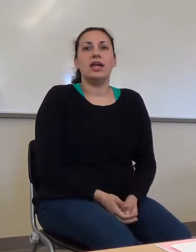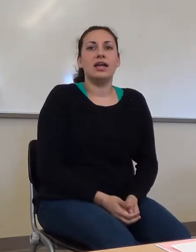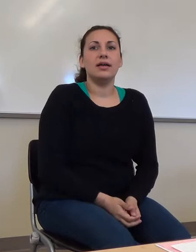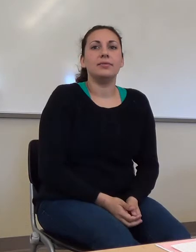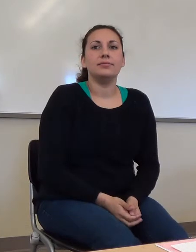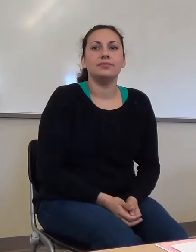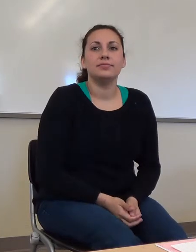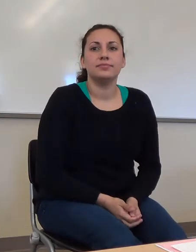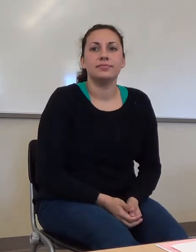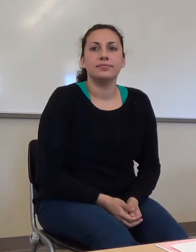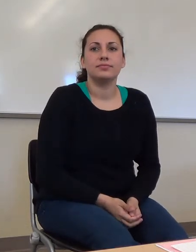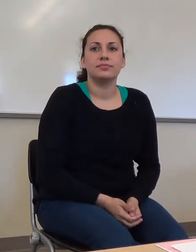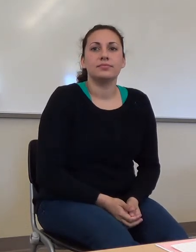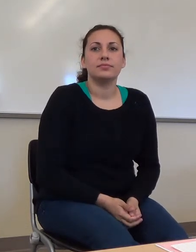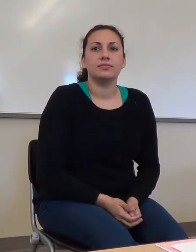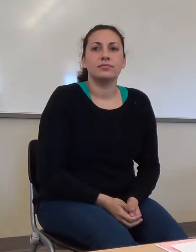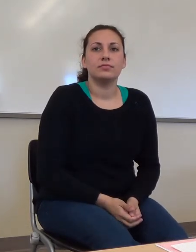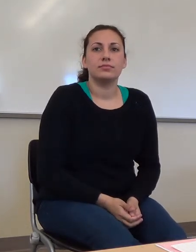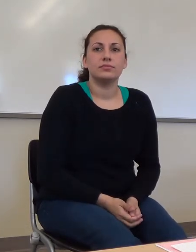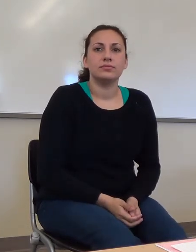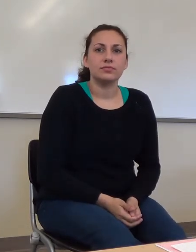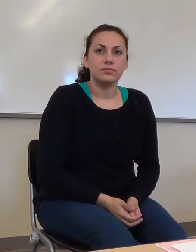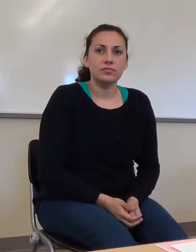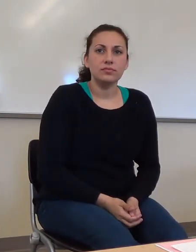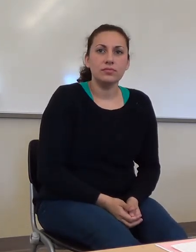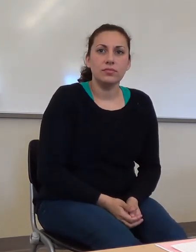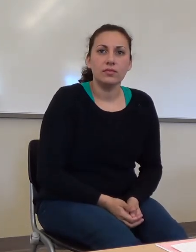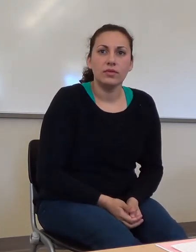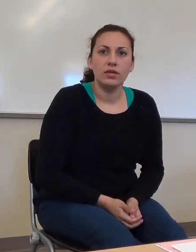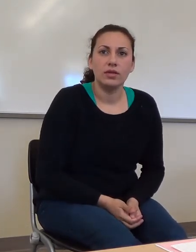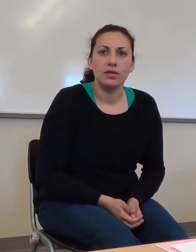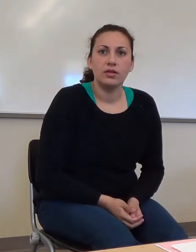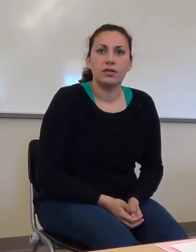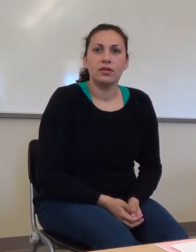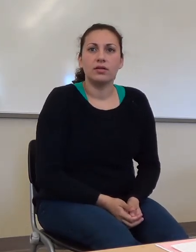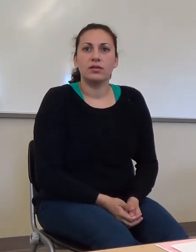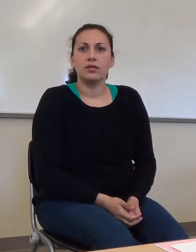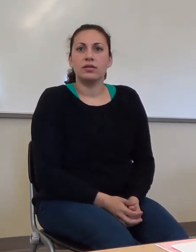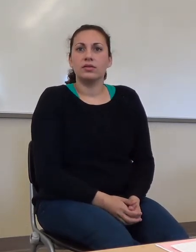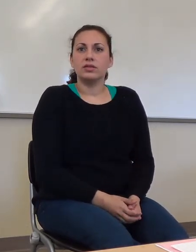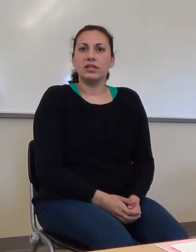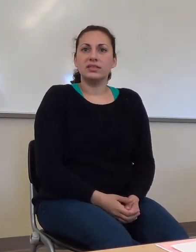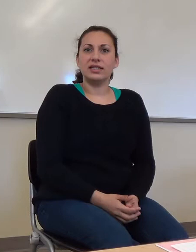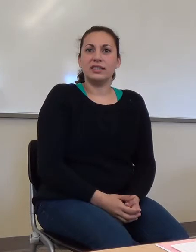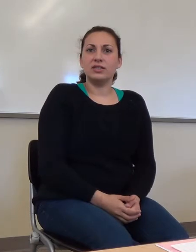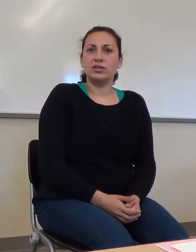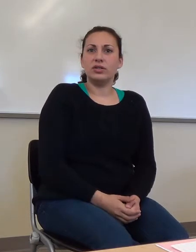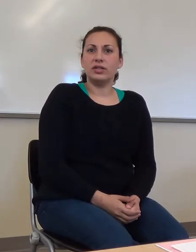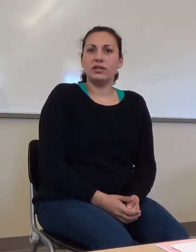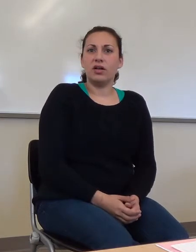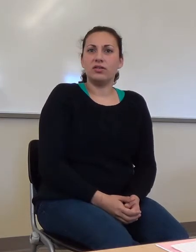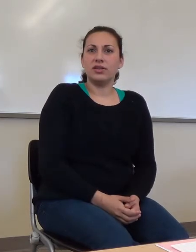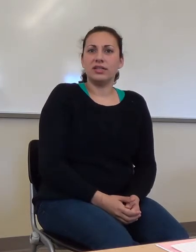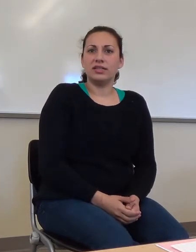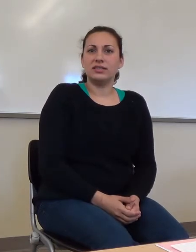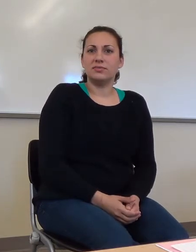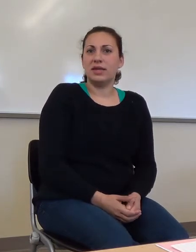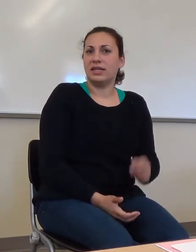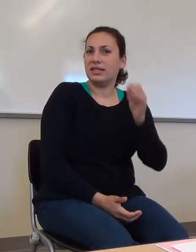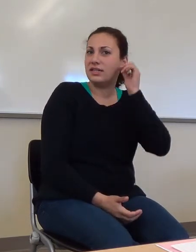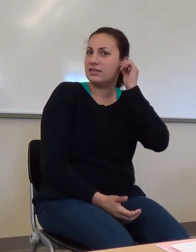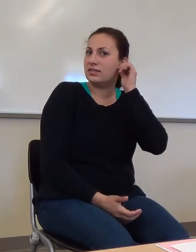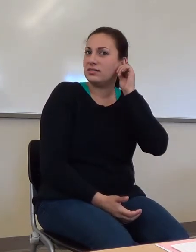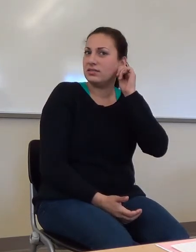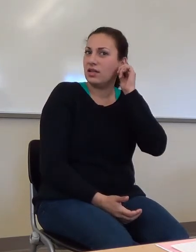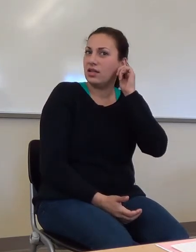A lot of people tried to do this. it's like including all of like, it's